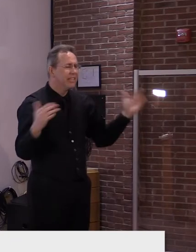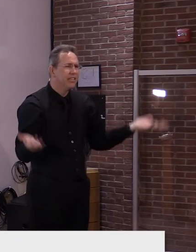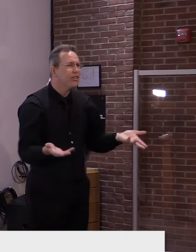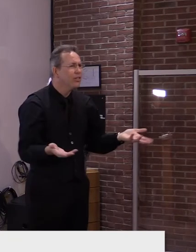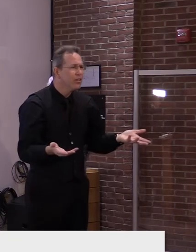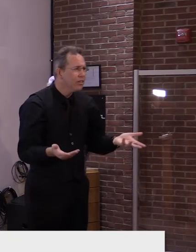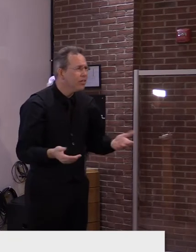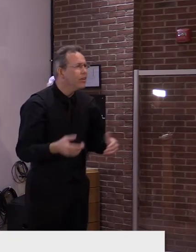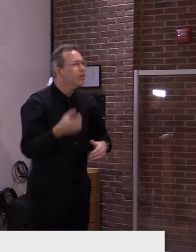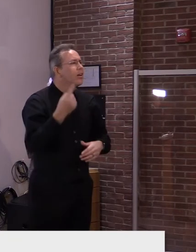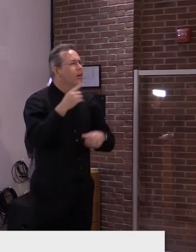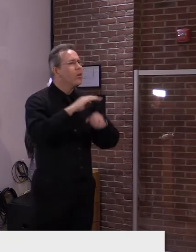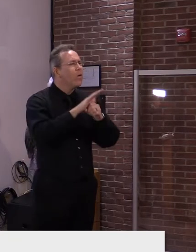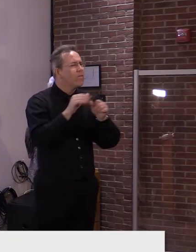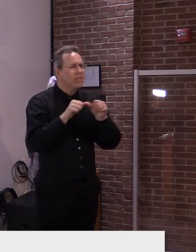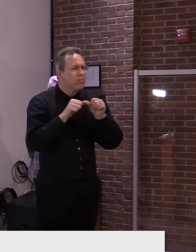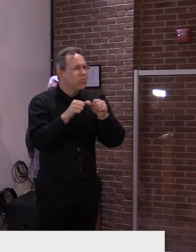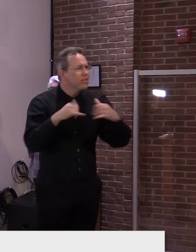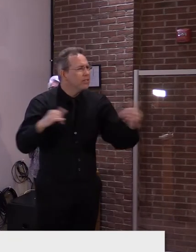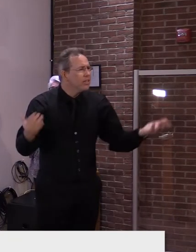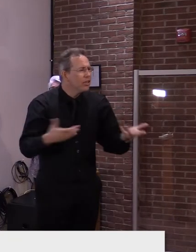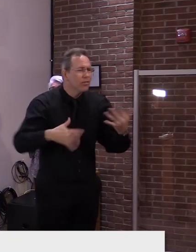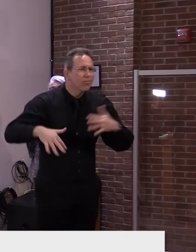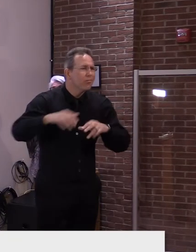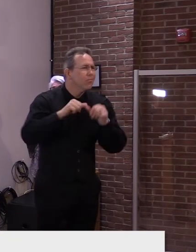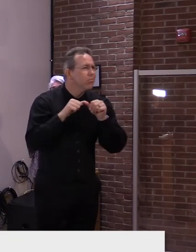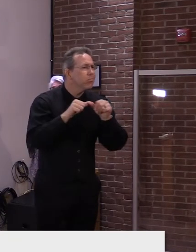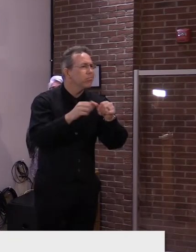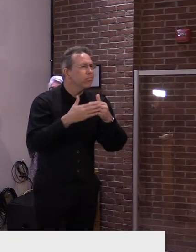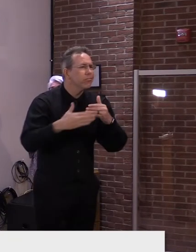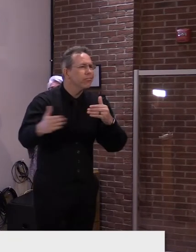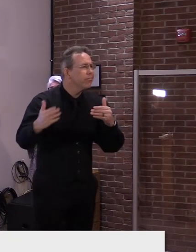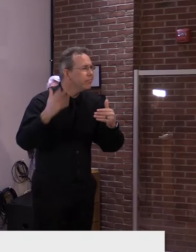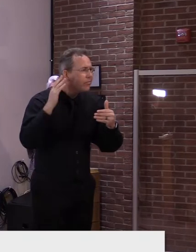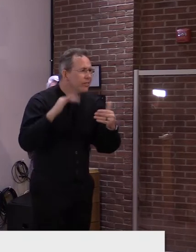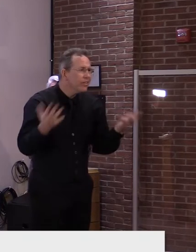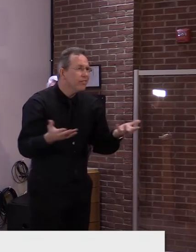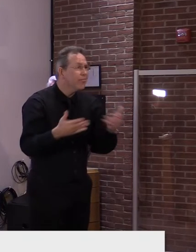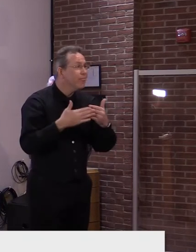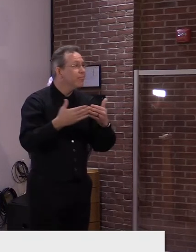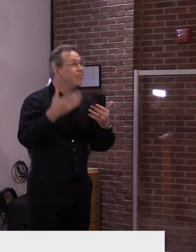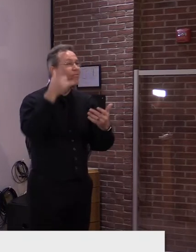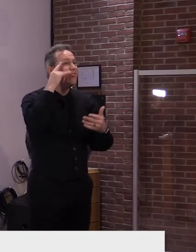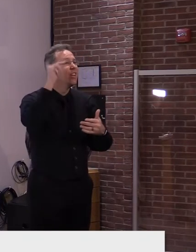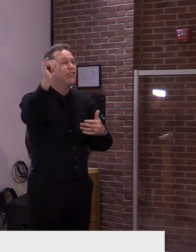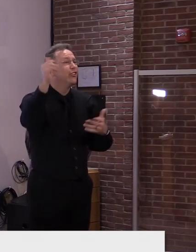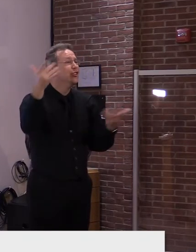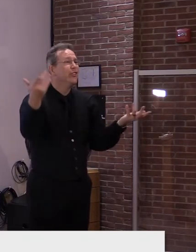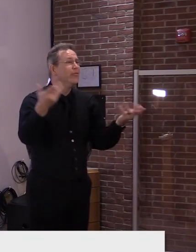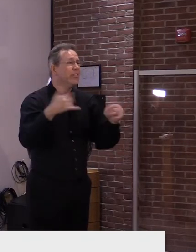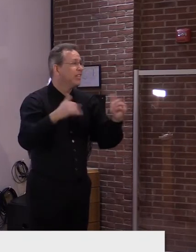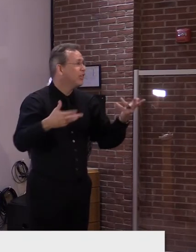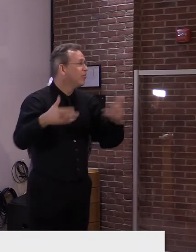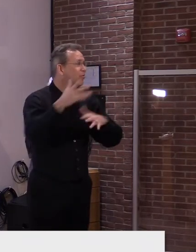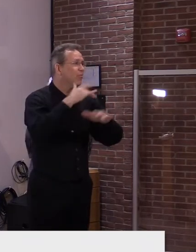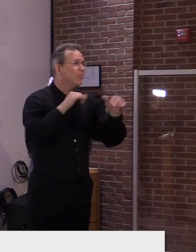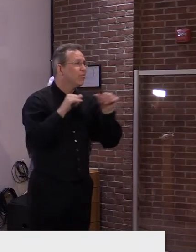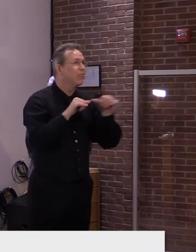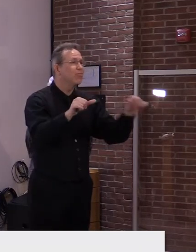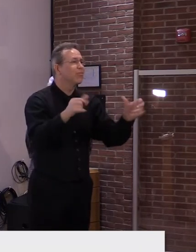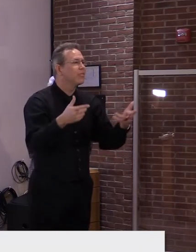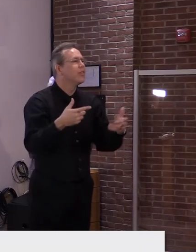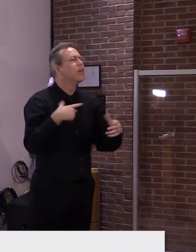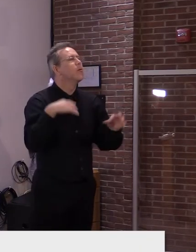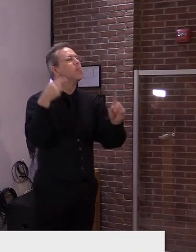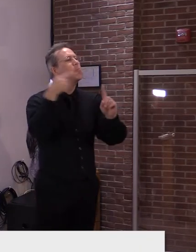us for quite some time. But what we're trying to do is reduce the number of deaths, the hospitalizations,